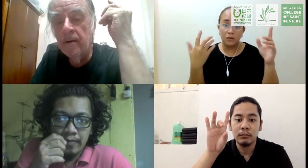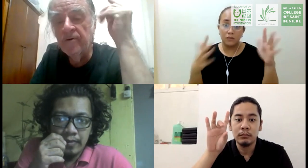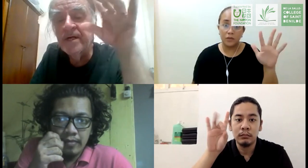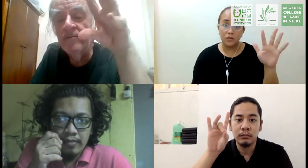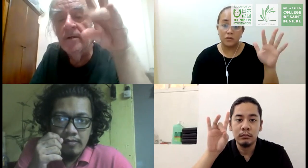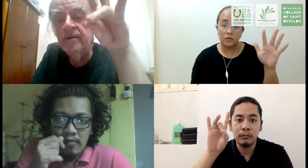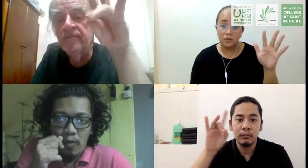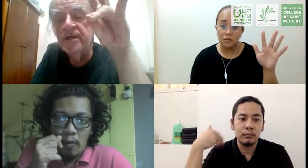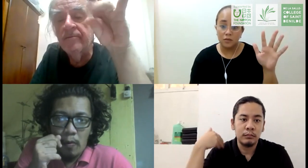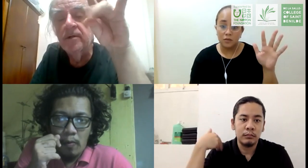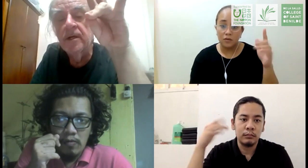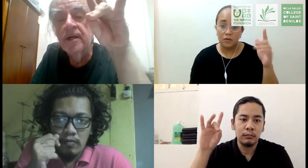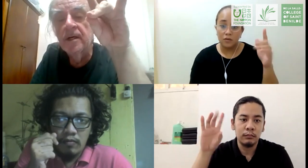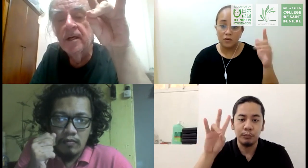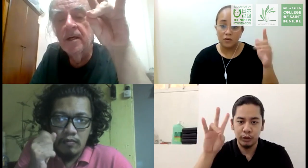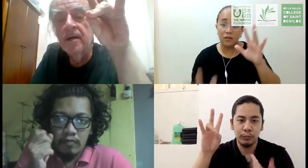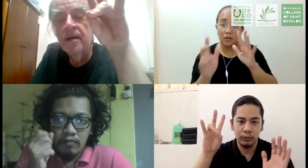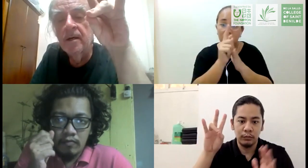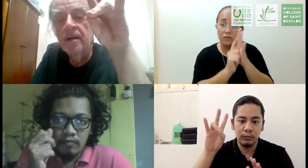For 7? For 7?